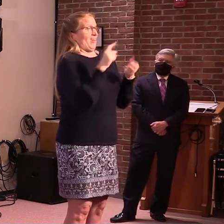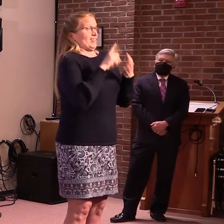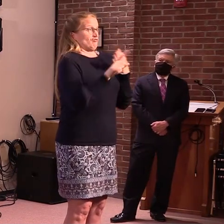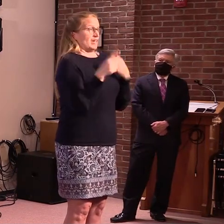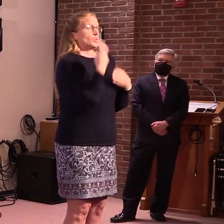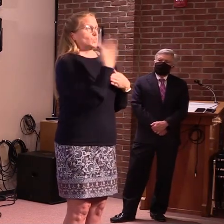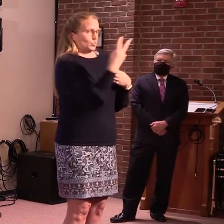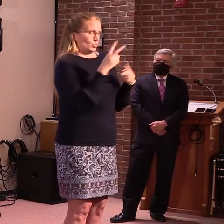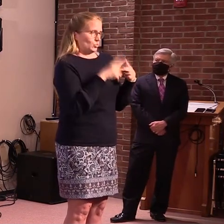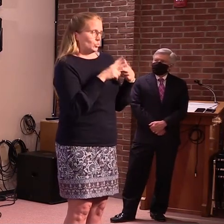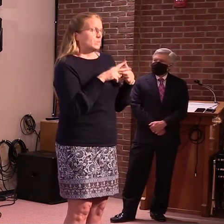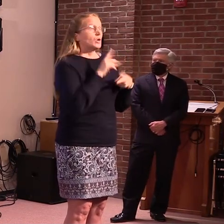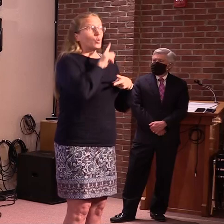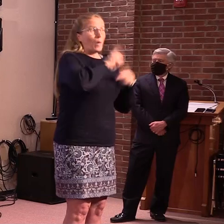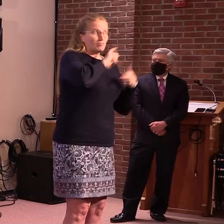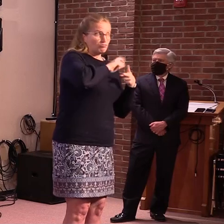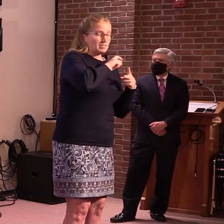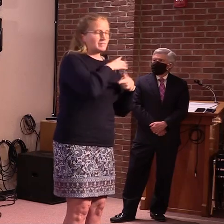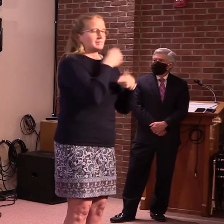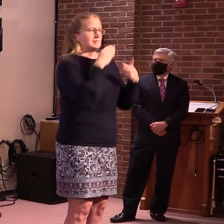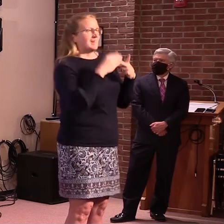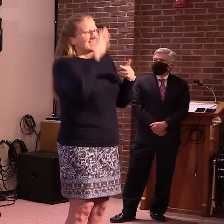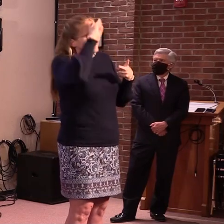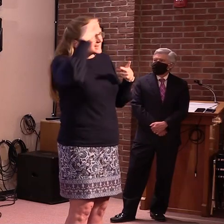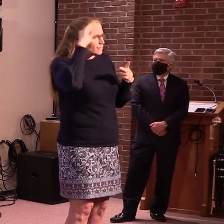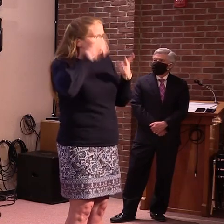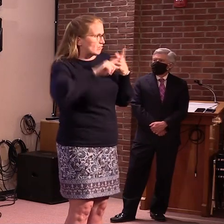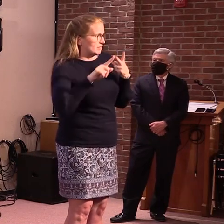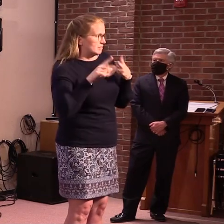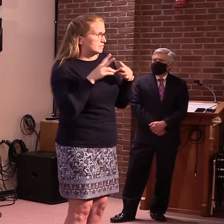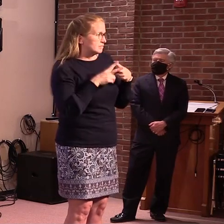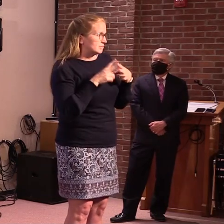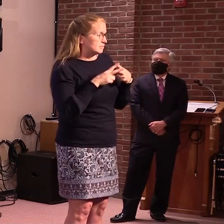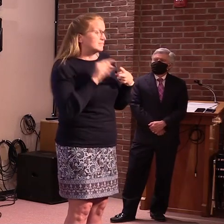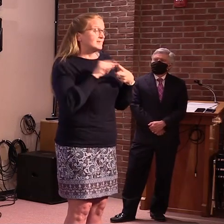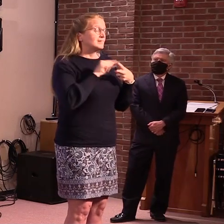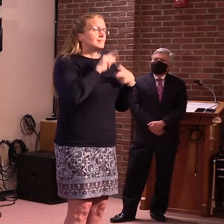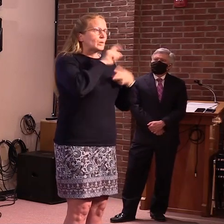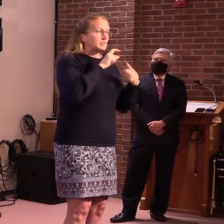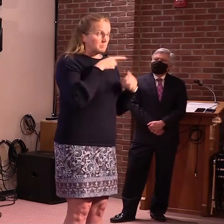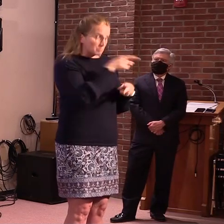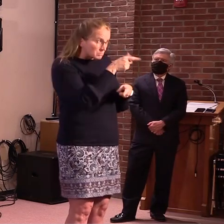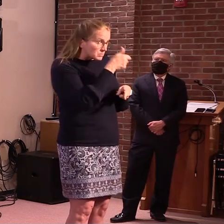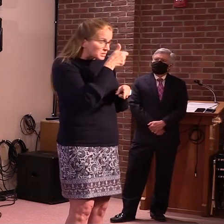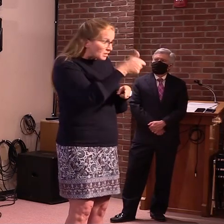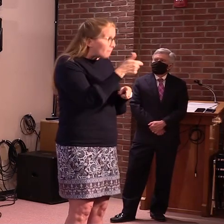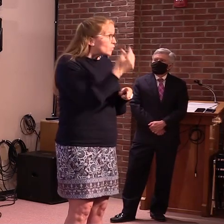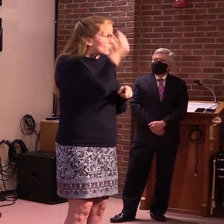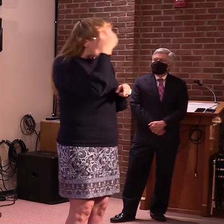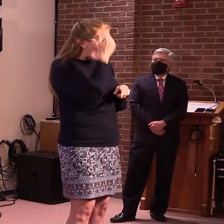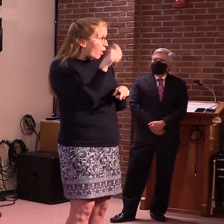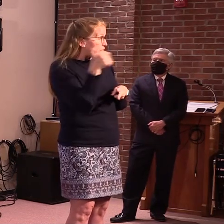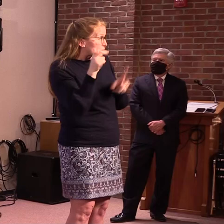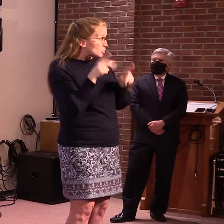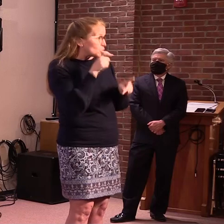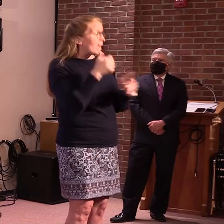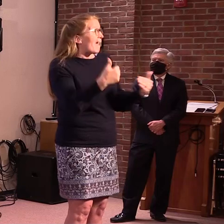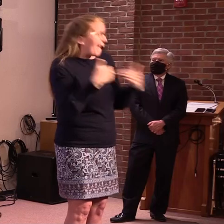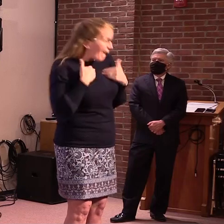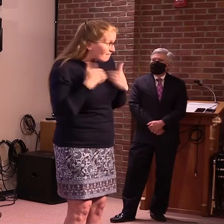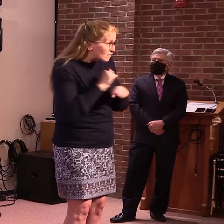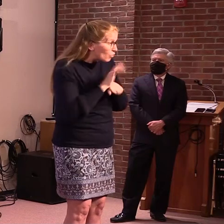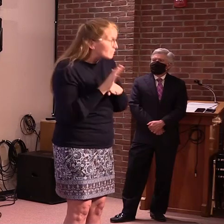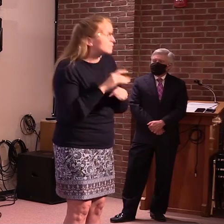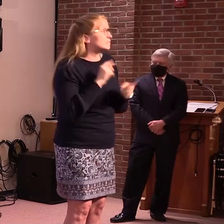temperature screening. The questions ask students if they had close contact with a person who has COVID-19 or if they have